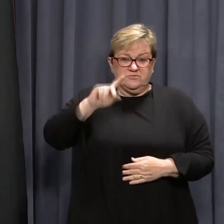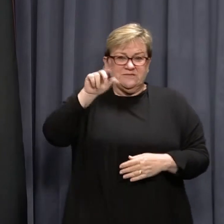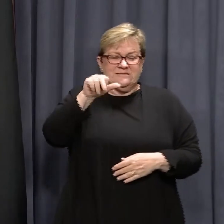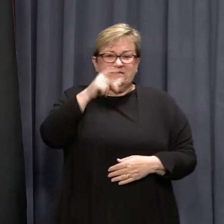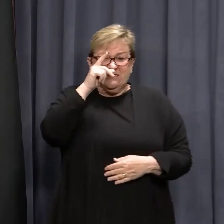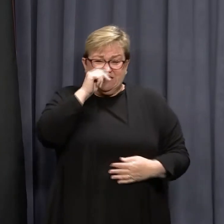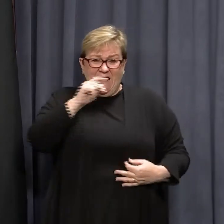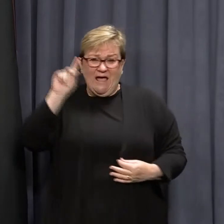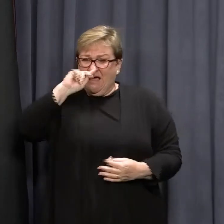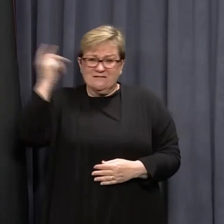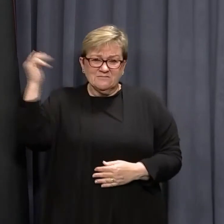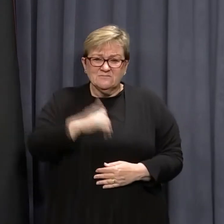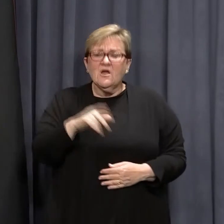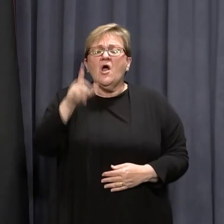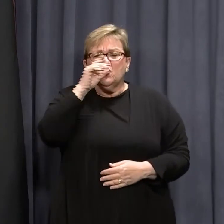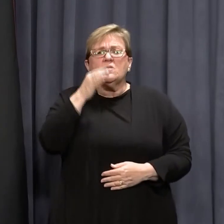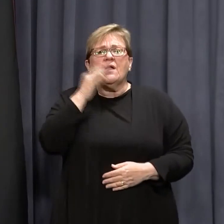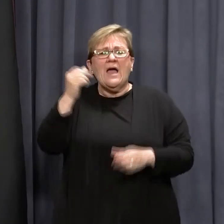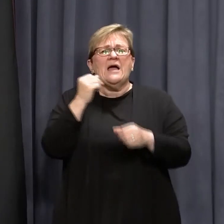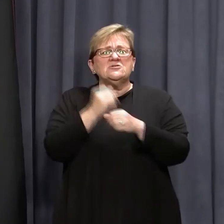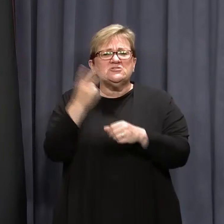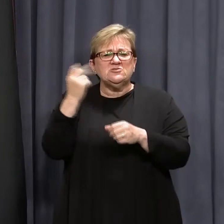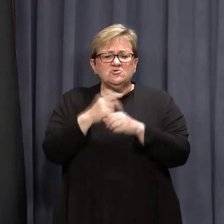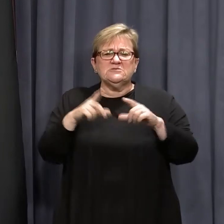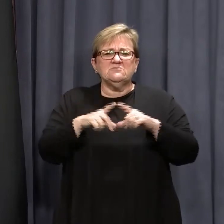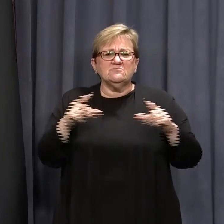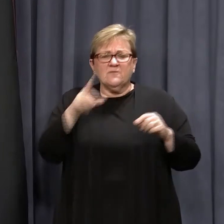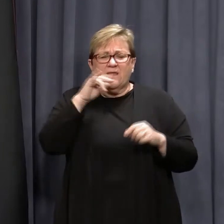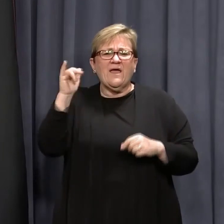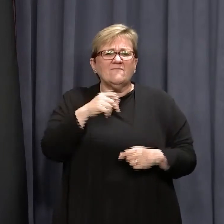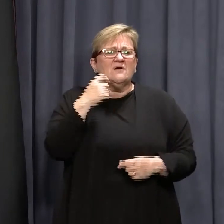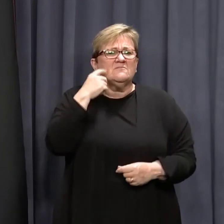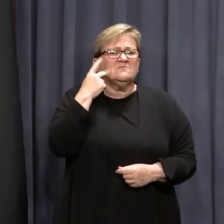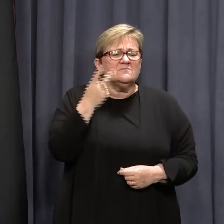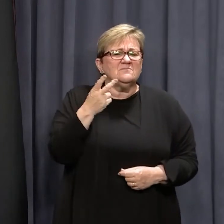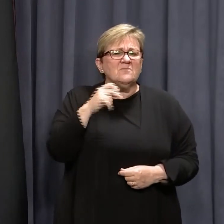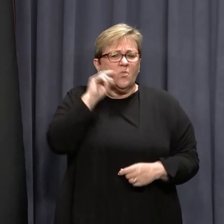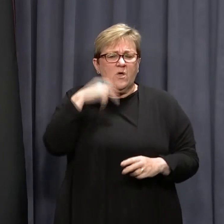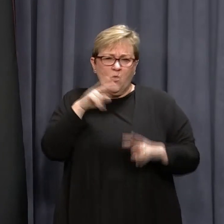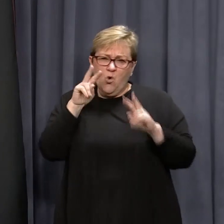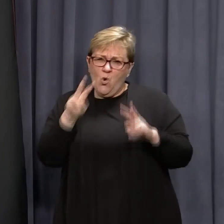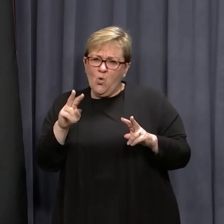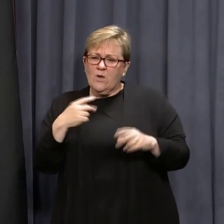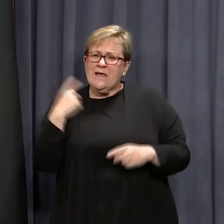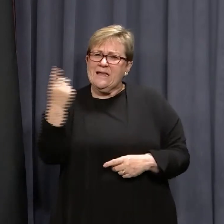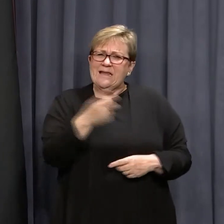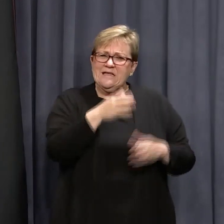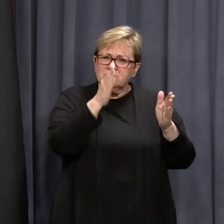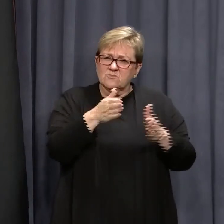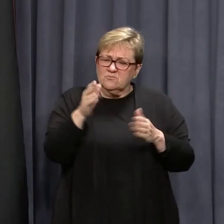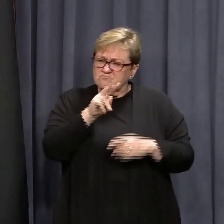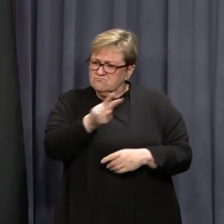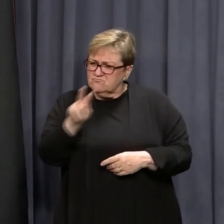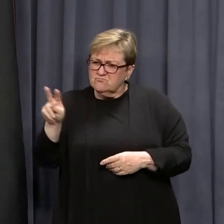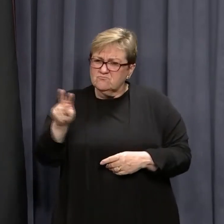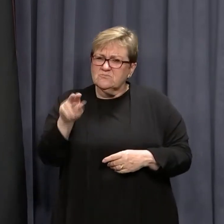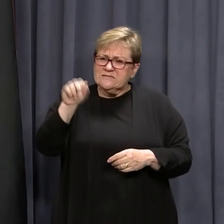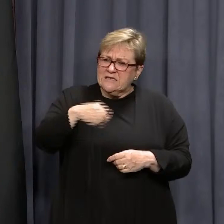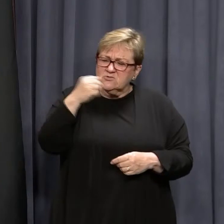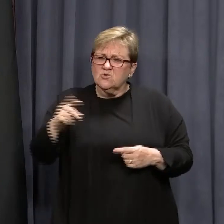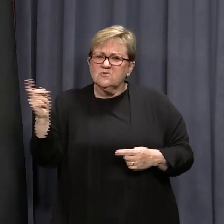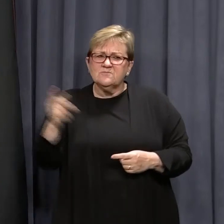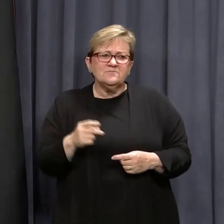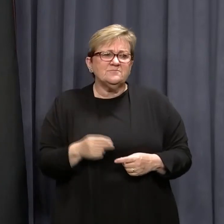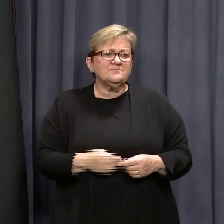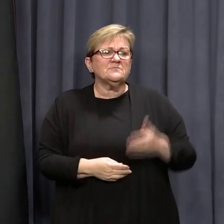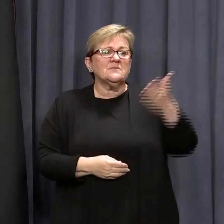they can apply through the GTG process. We will assess each case on a case-by-case basis. Can I